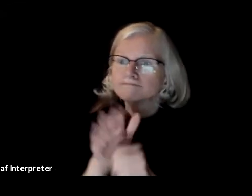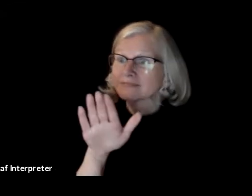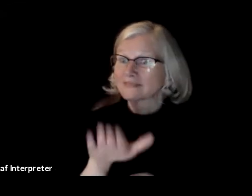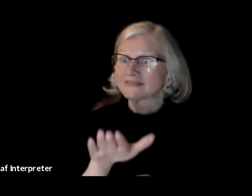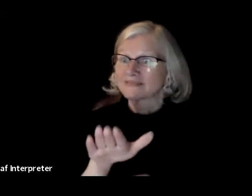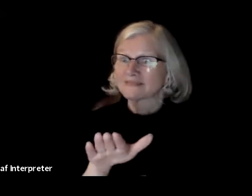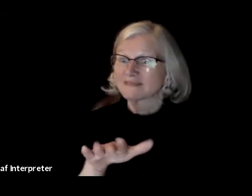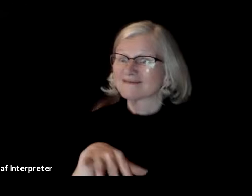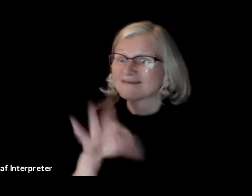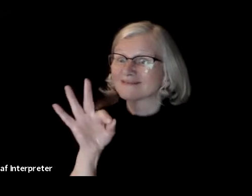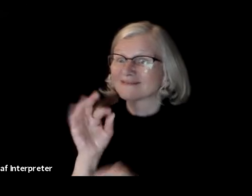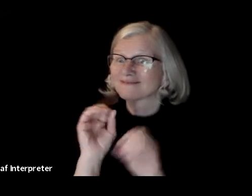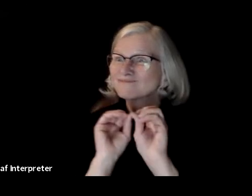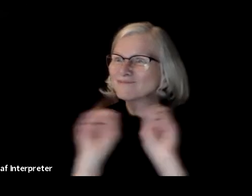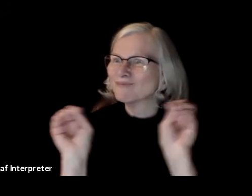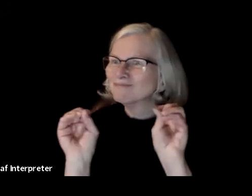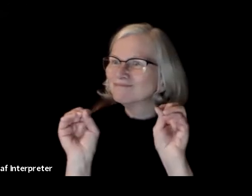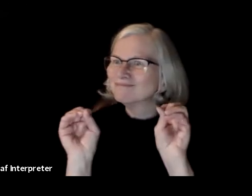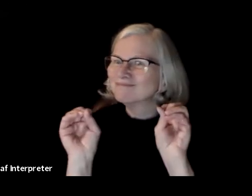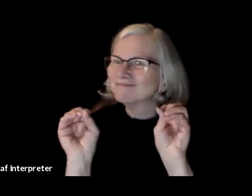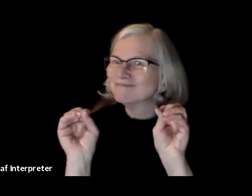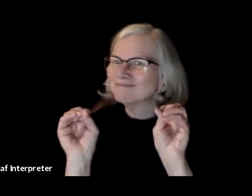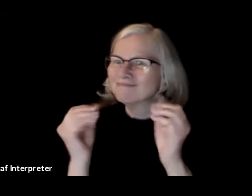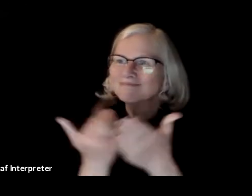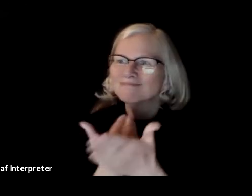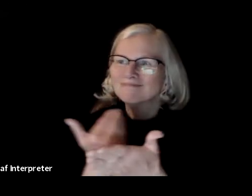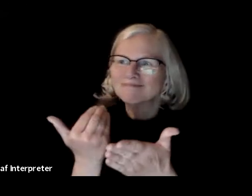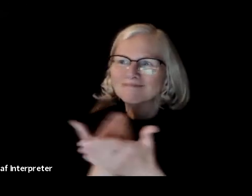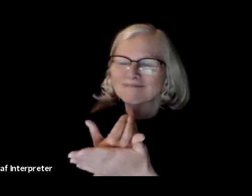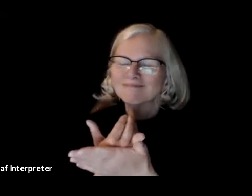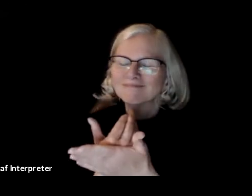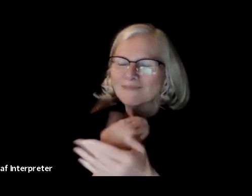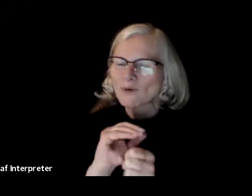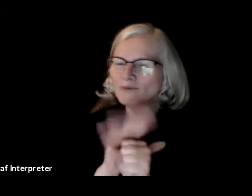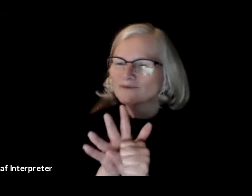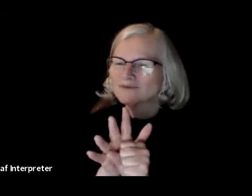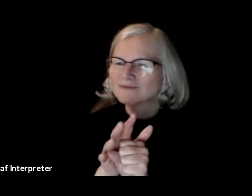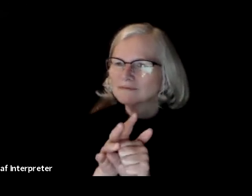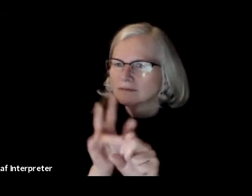cases. We're very much looking forward to seeing family members this weekend.